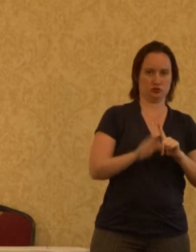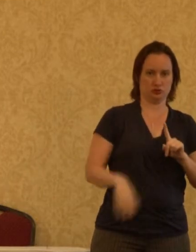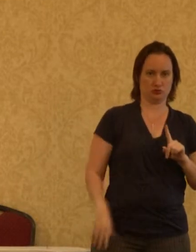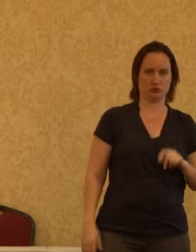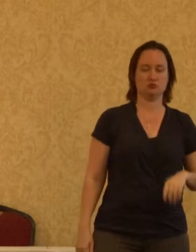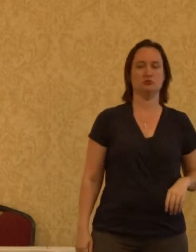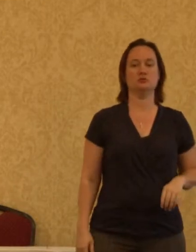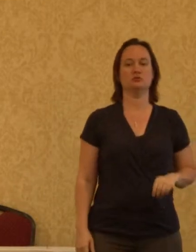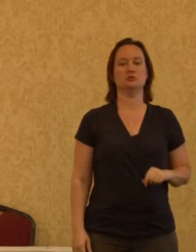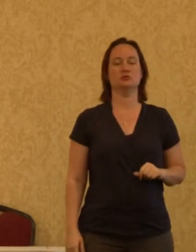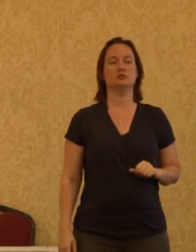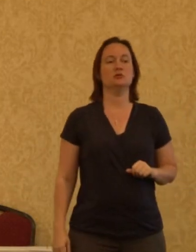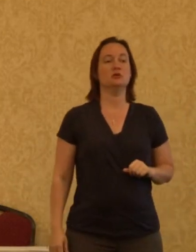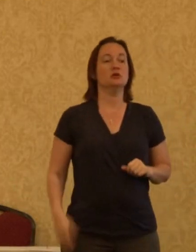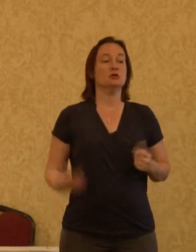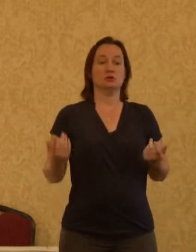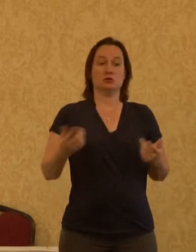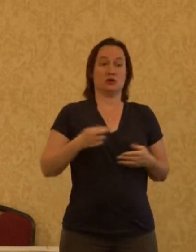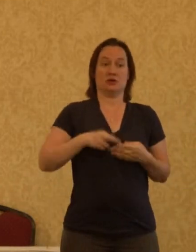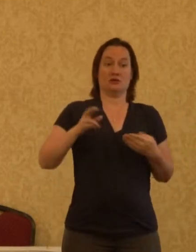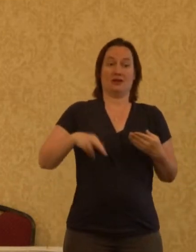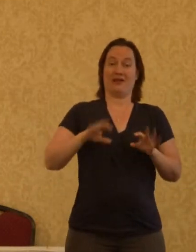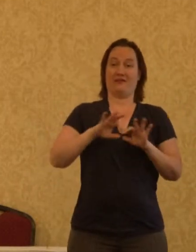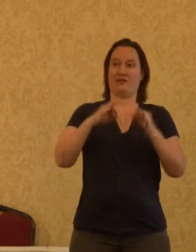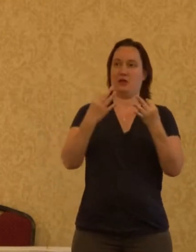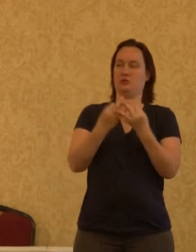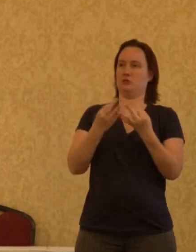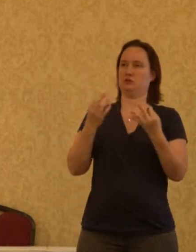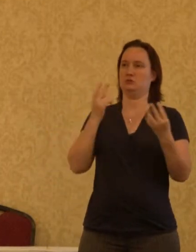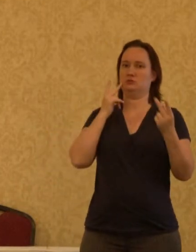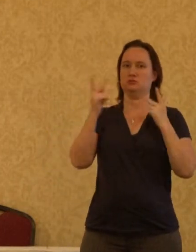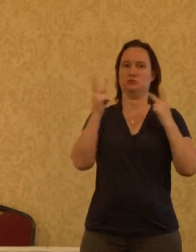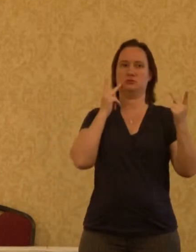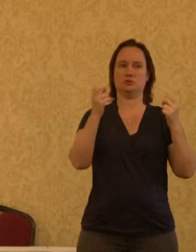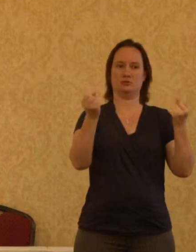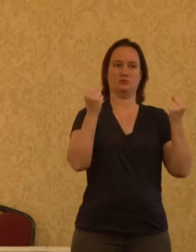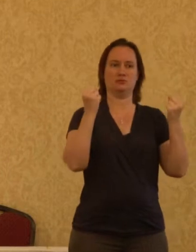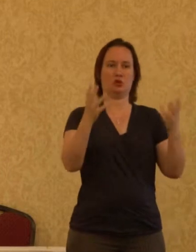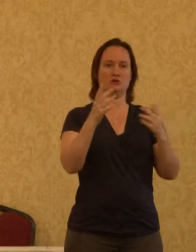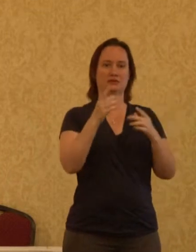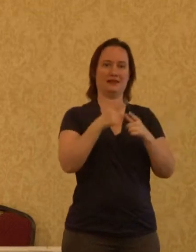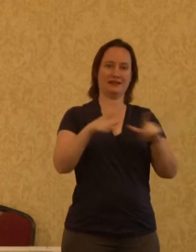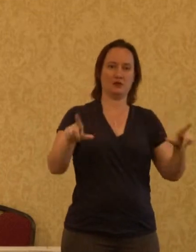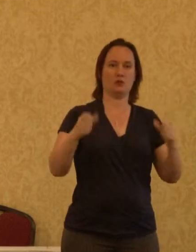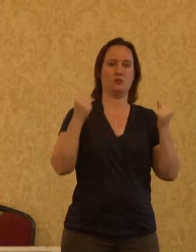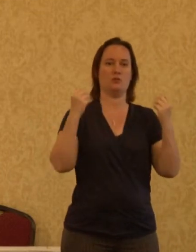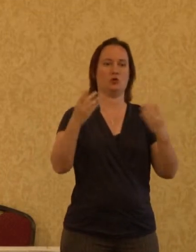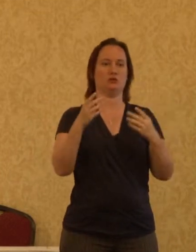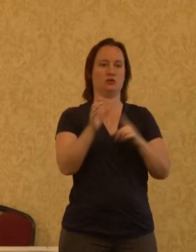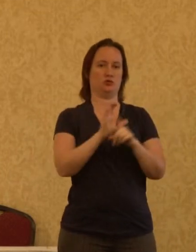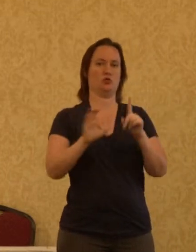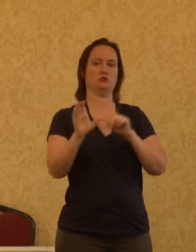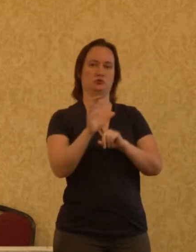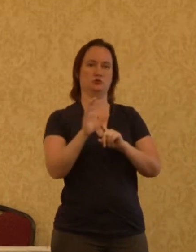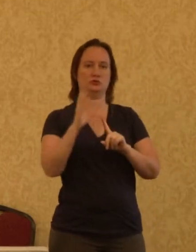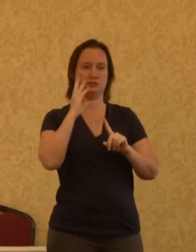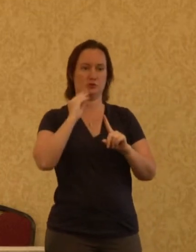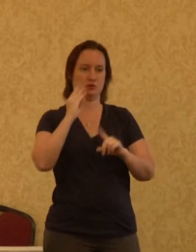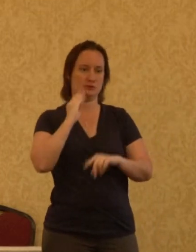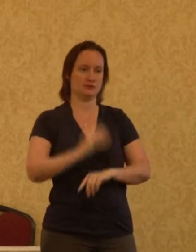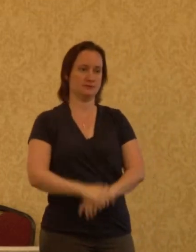So as a result, the families live a multilingual and multicultural experience.